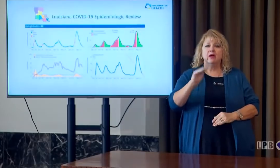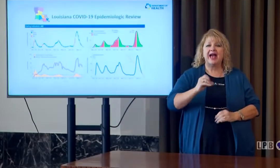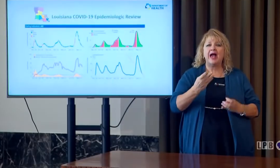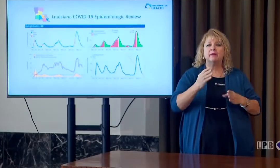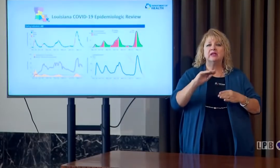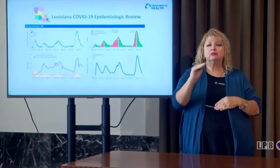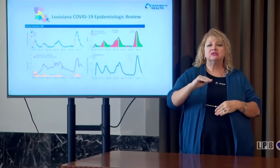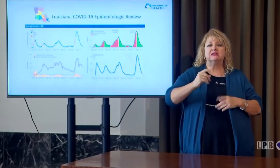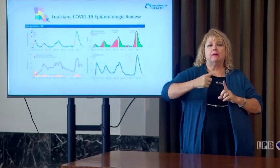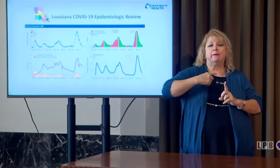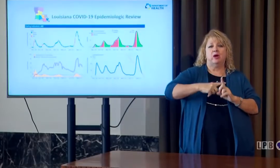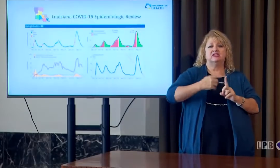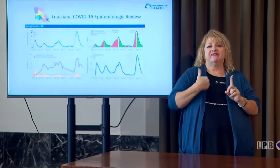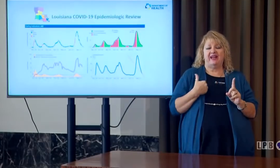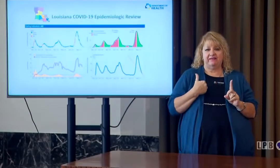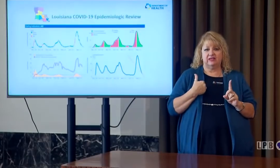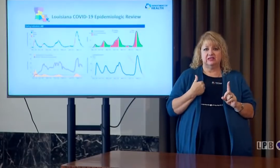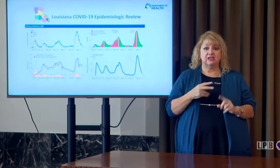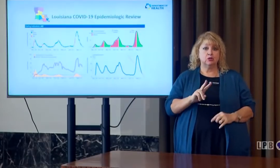right now is at